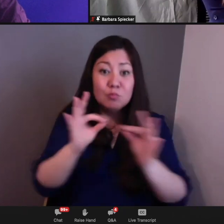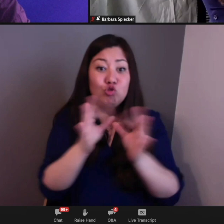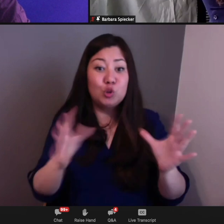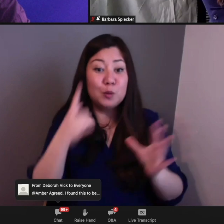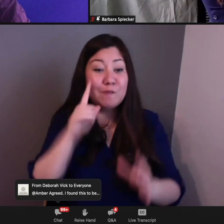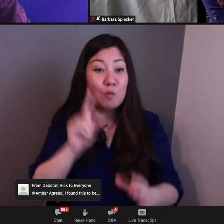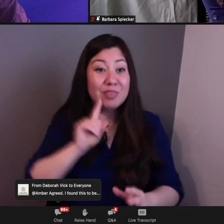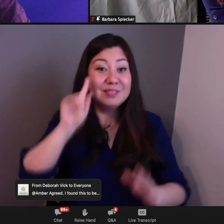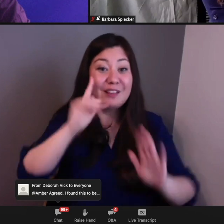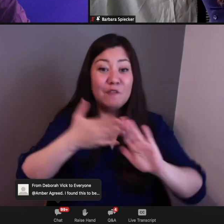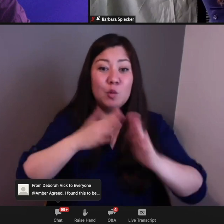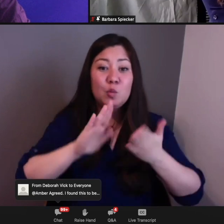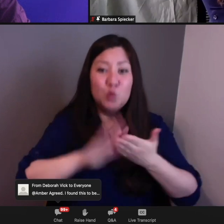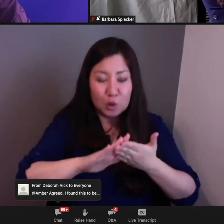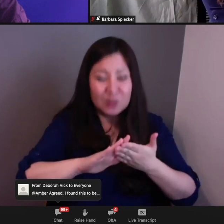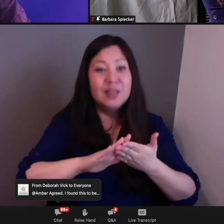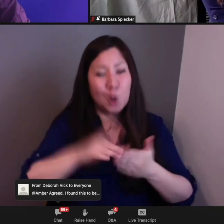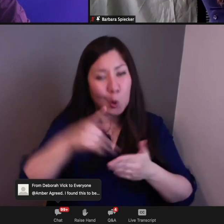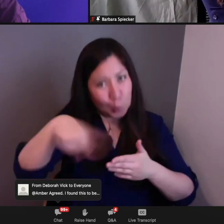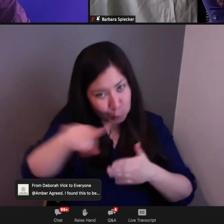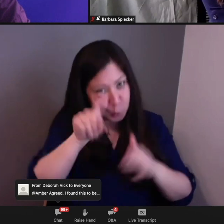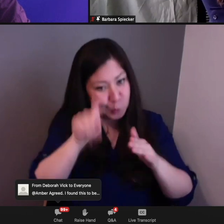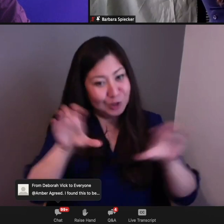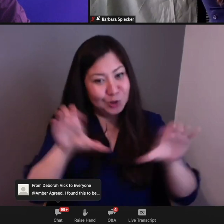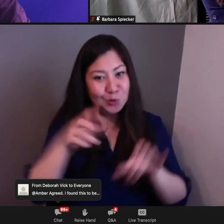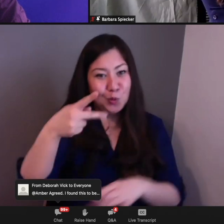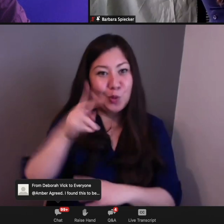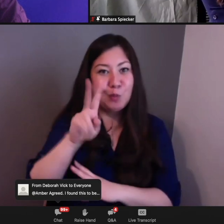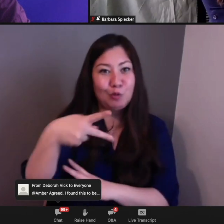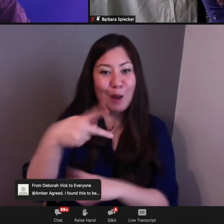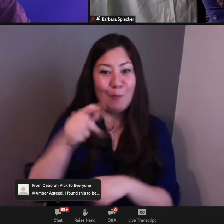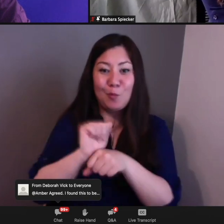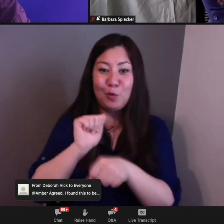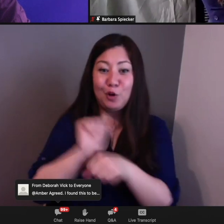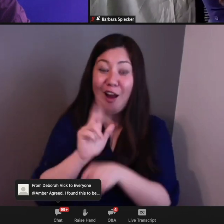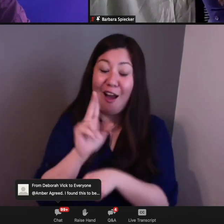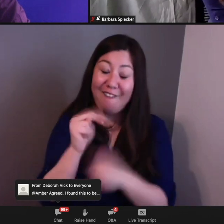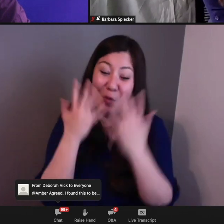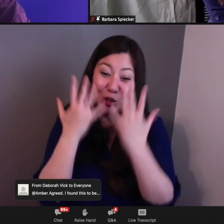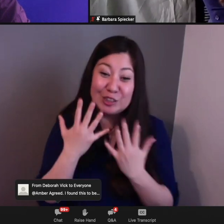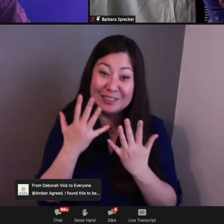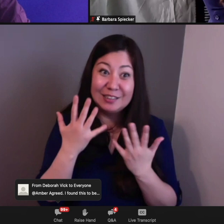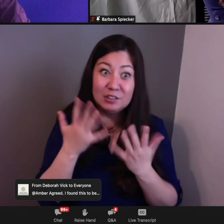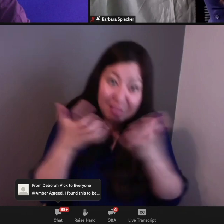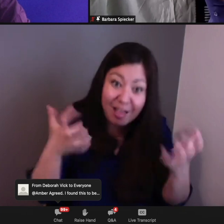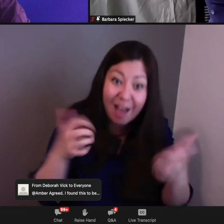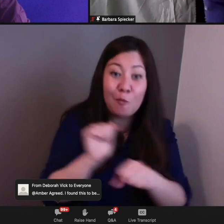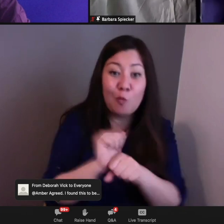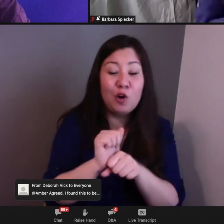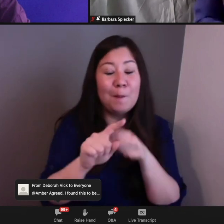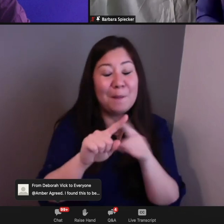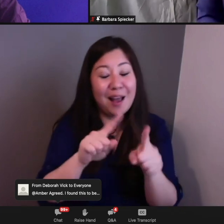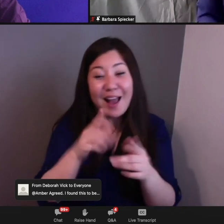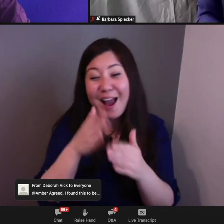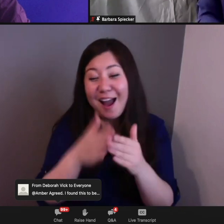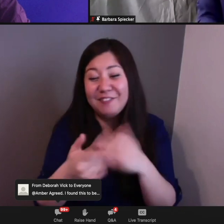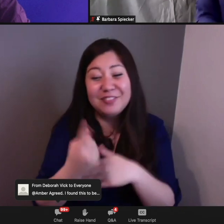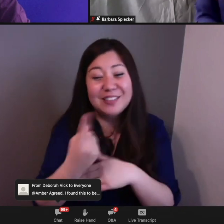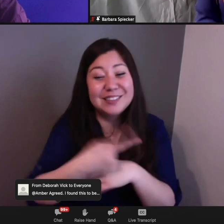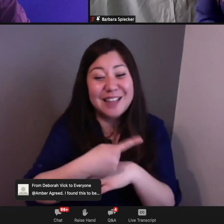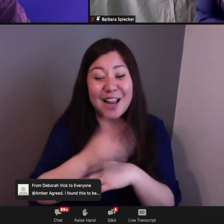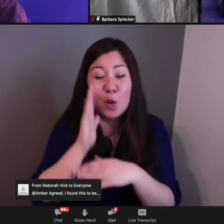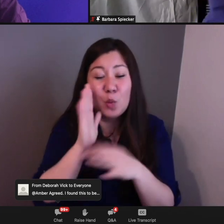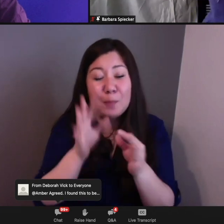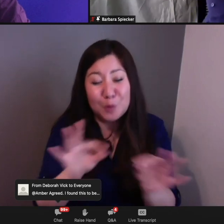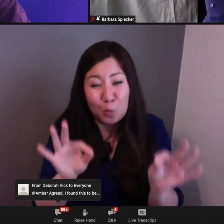just necessarily saying in ASL, but you need to go learn about that topic field that you're going to be working in. So